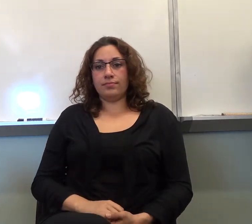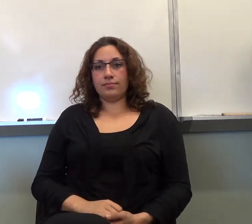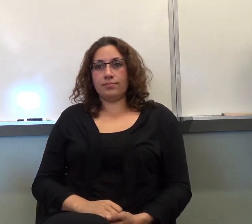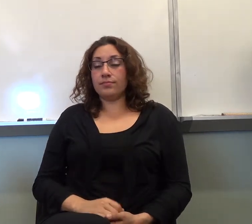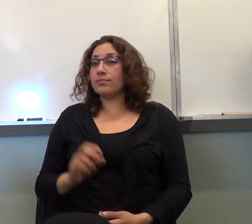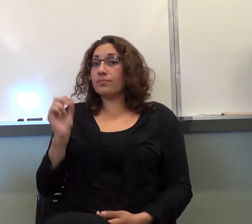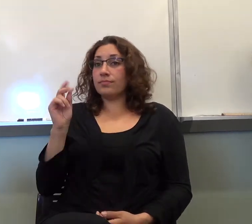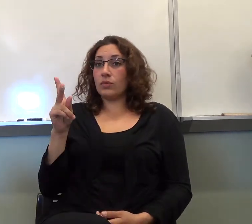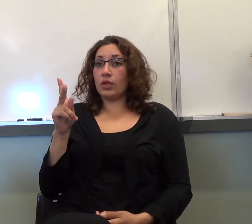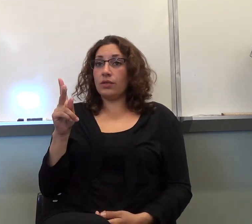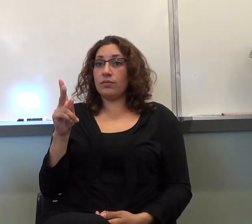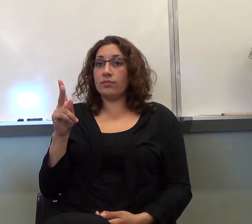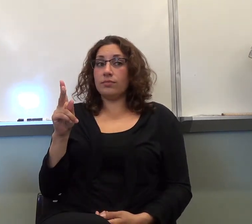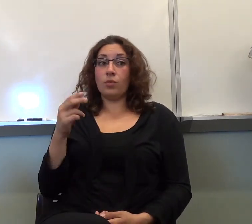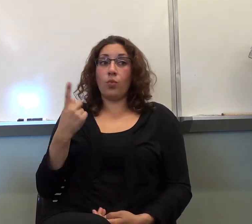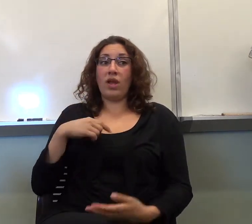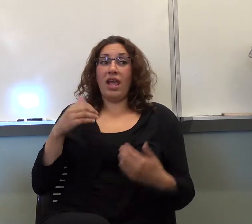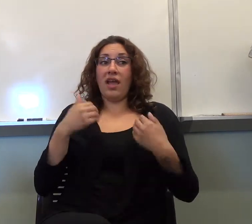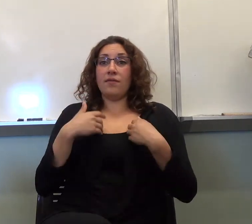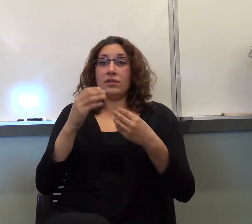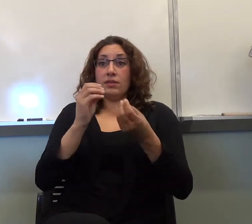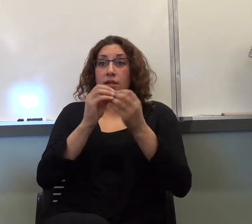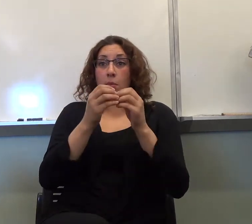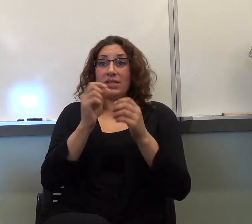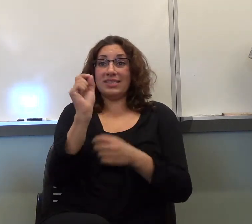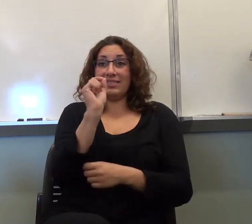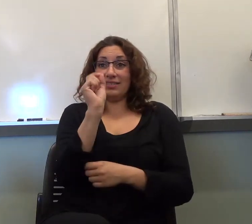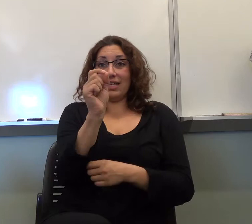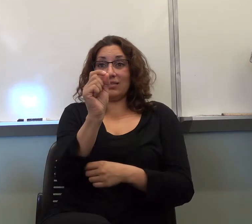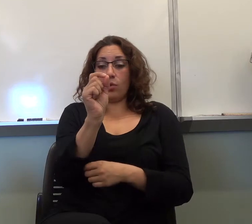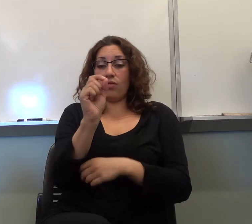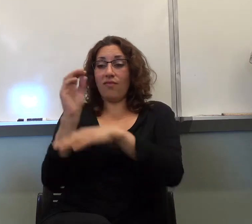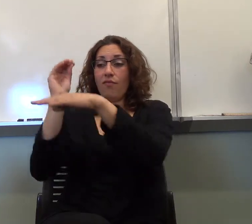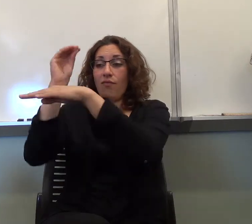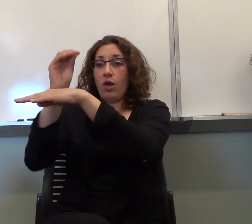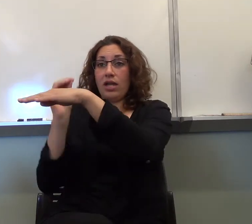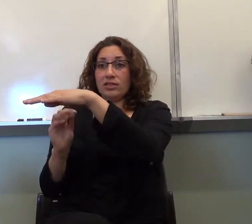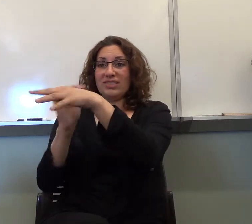Okay, we've got some decimals, some fractions all mixed up here. 5.5,